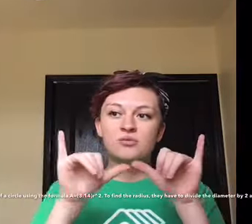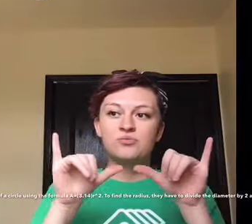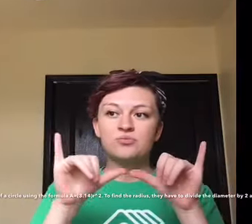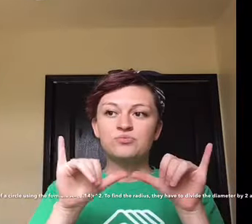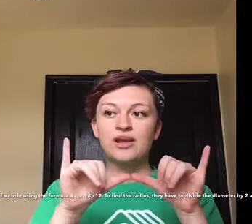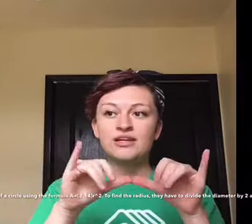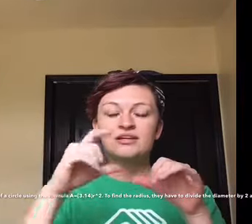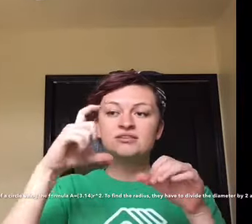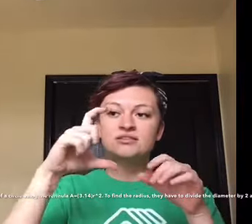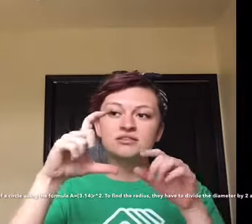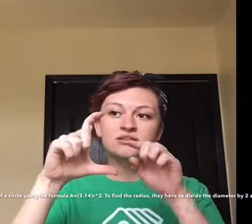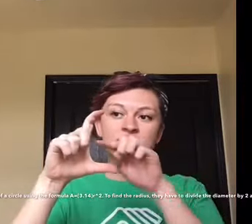radius.